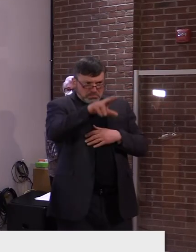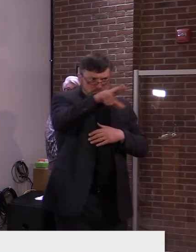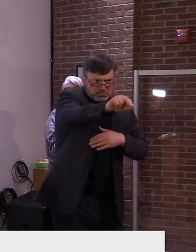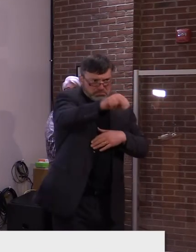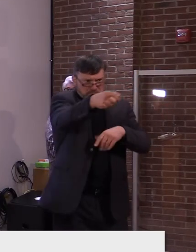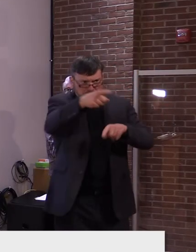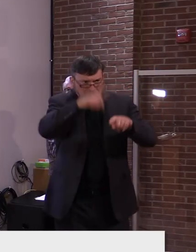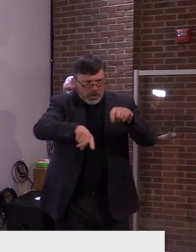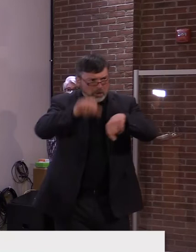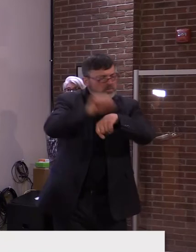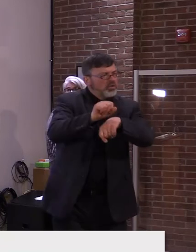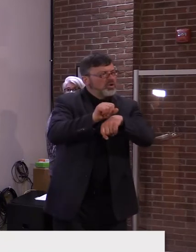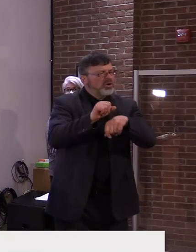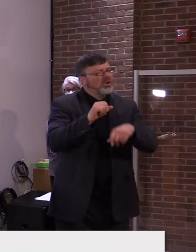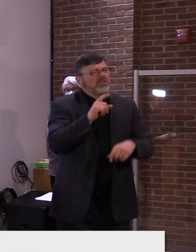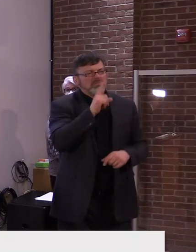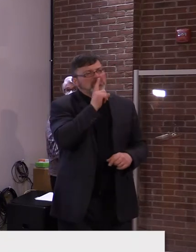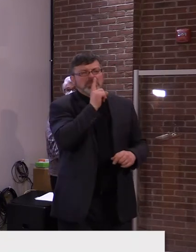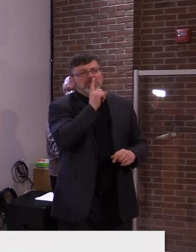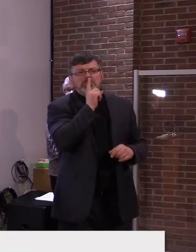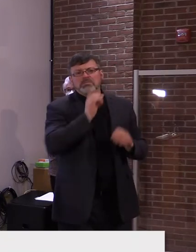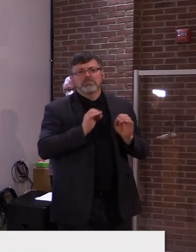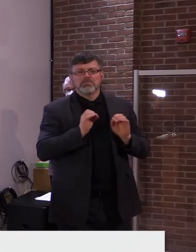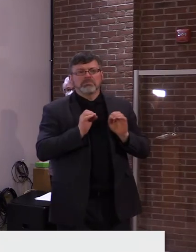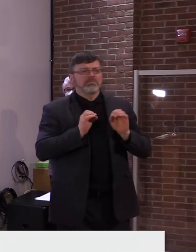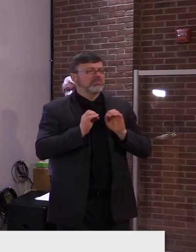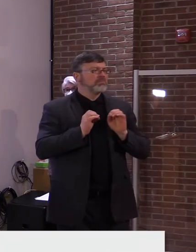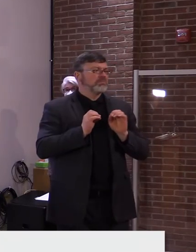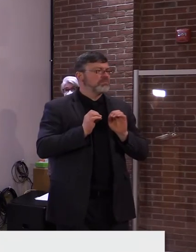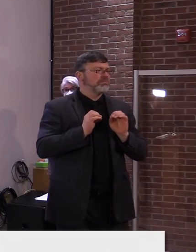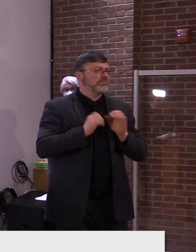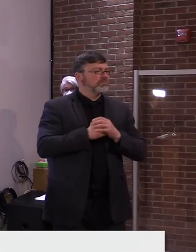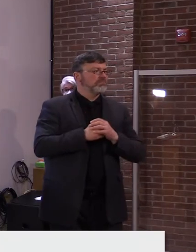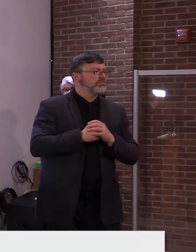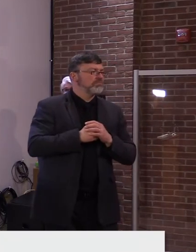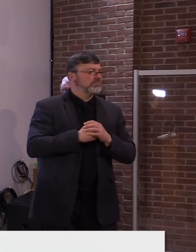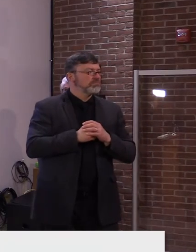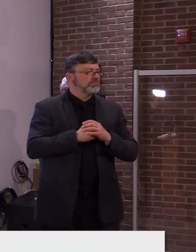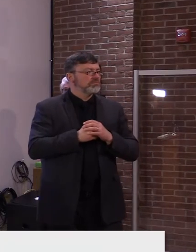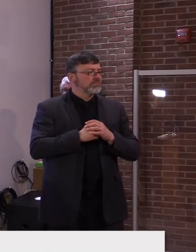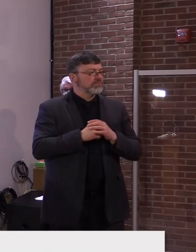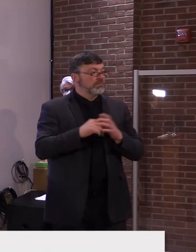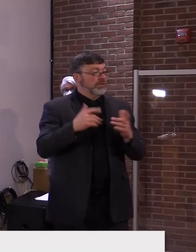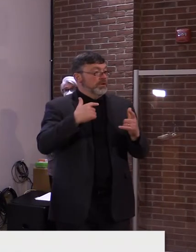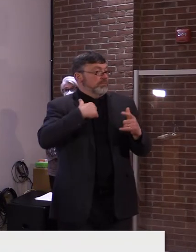fact, you know, I want to get to a point where we don't have to have the state of emergency at all.